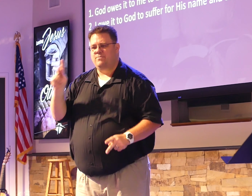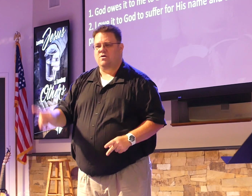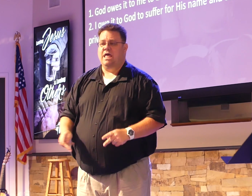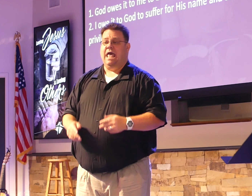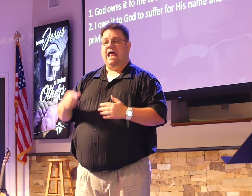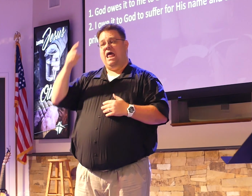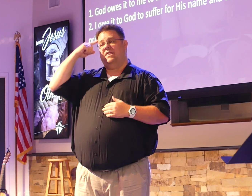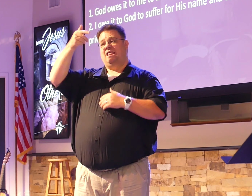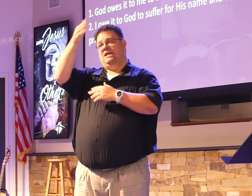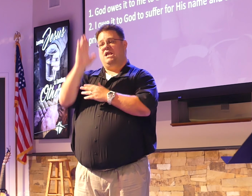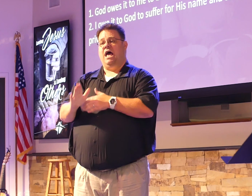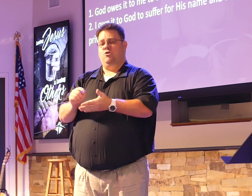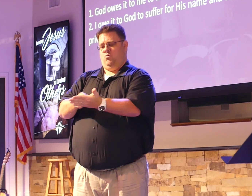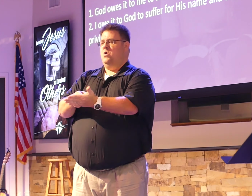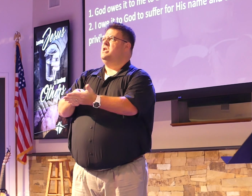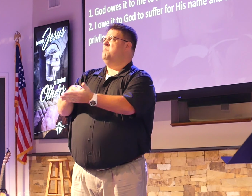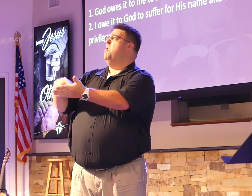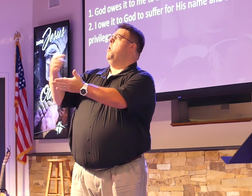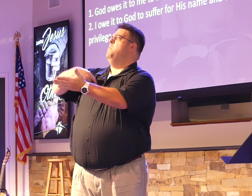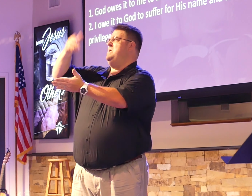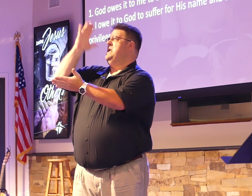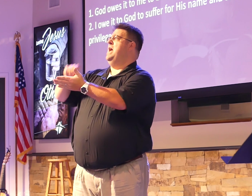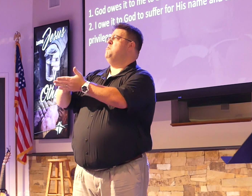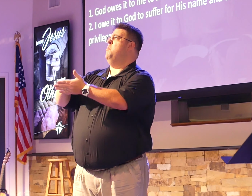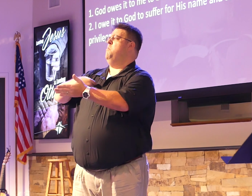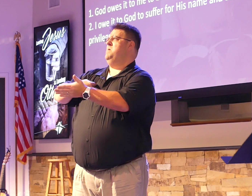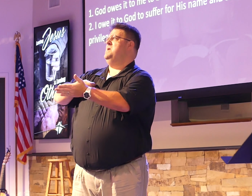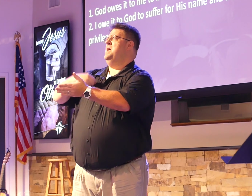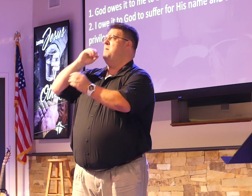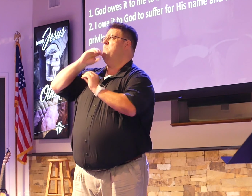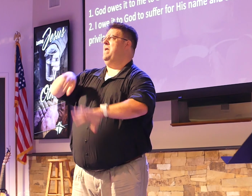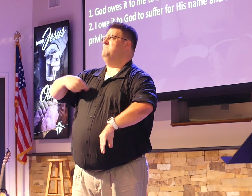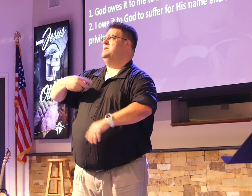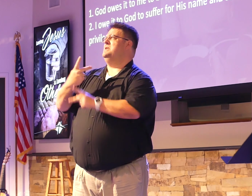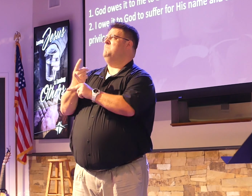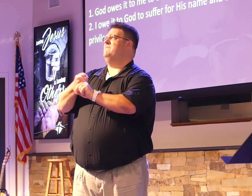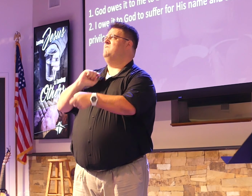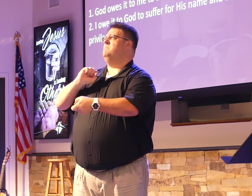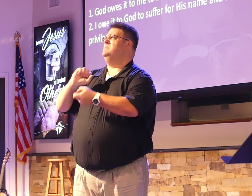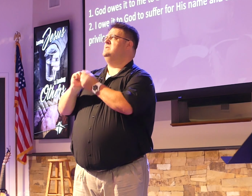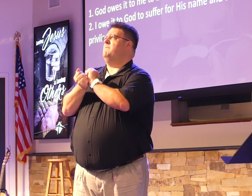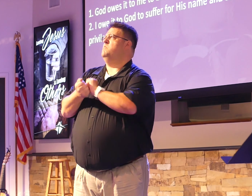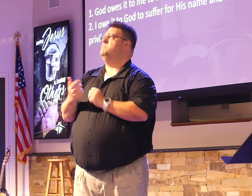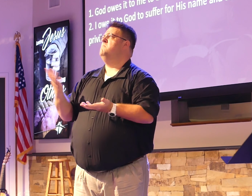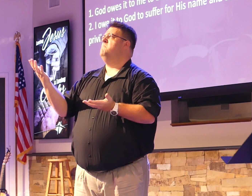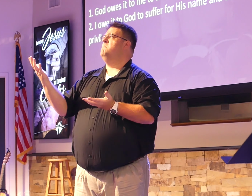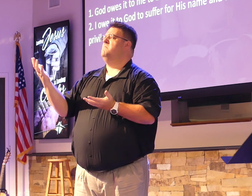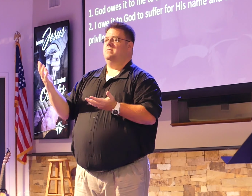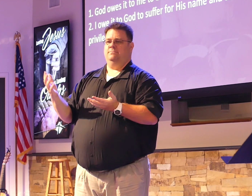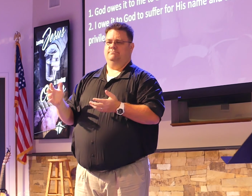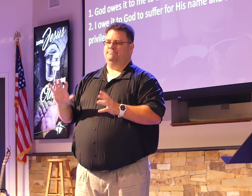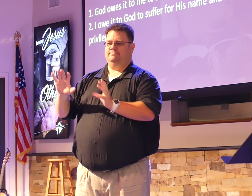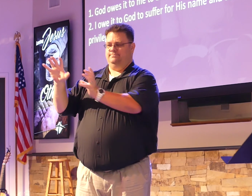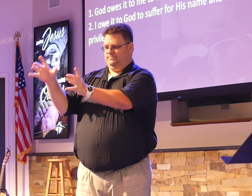God kind of owes it to me to bless me and keep me from this suffering. The second mindset is,